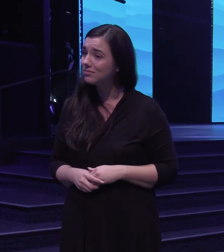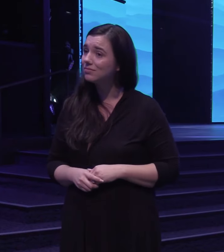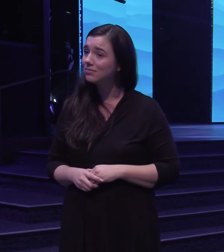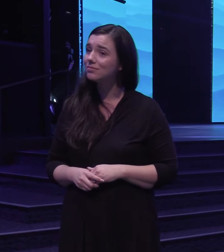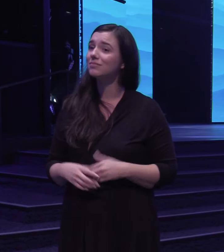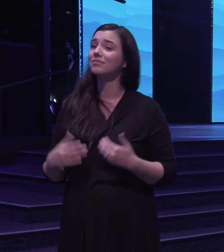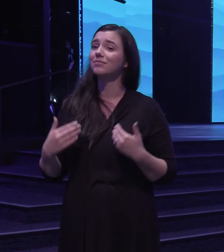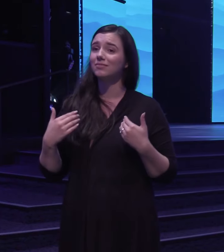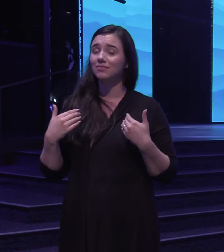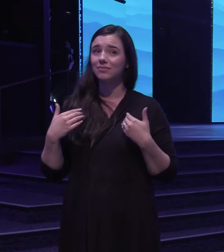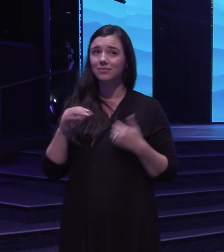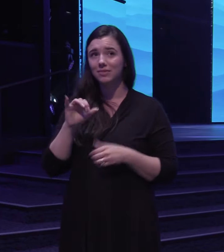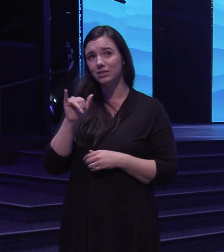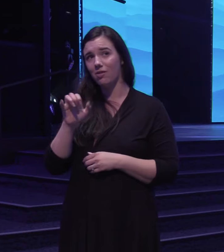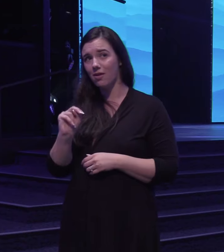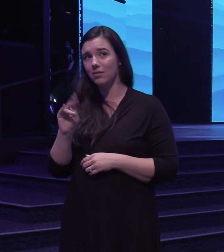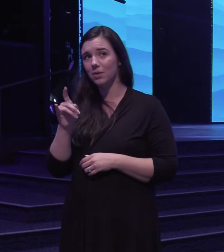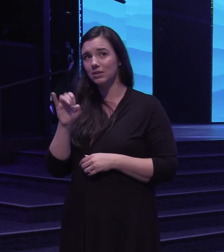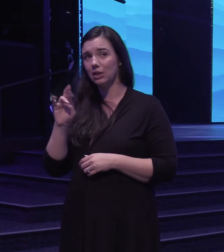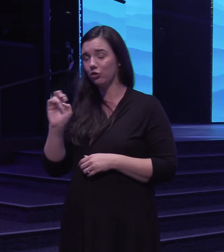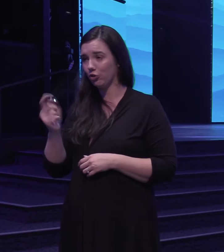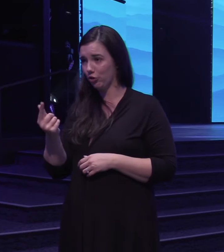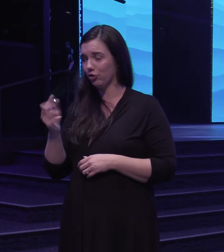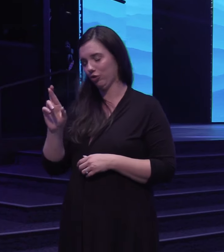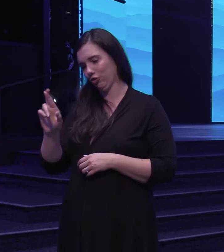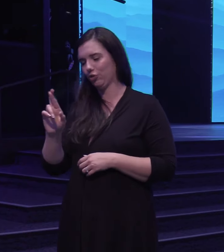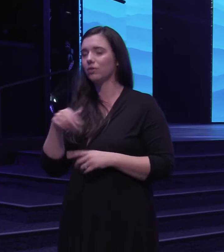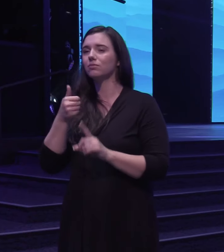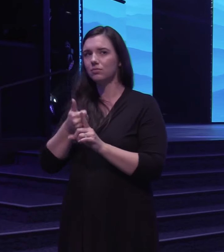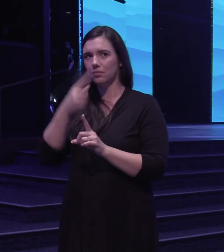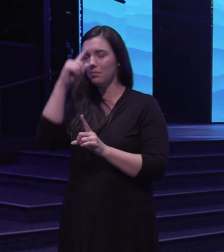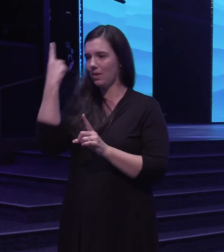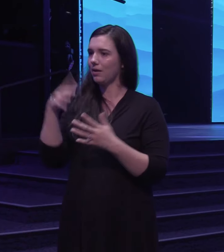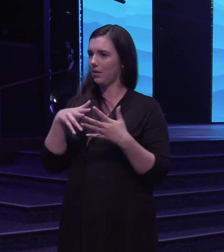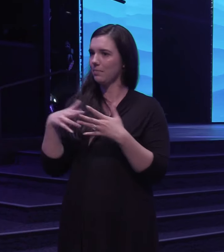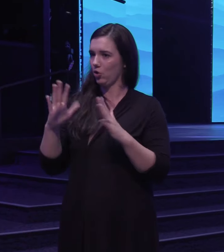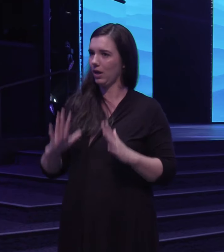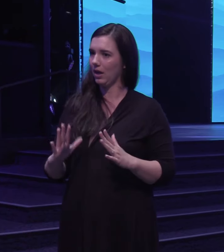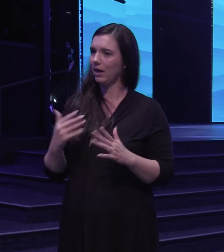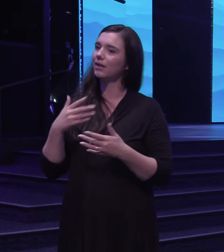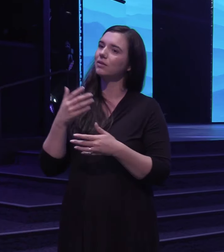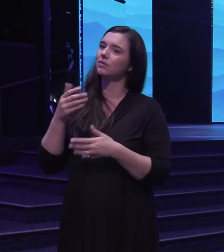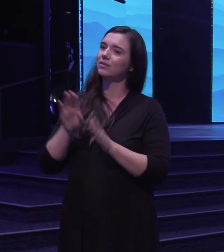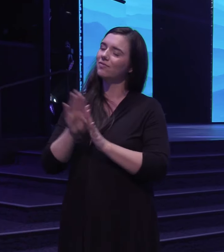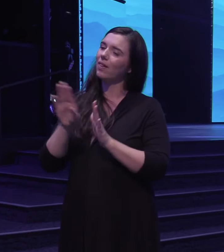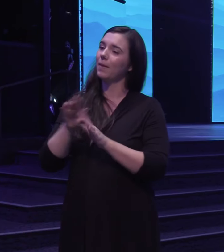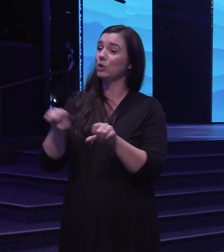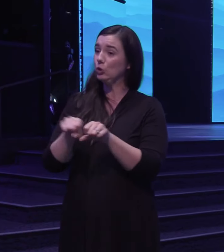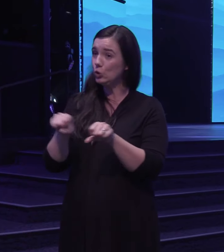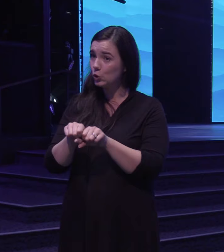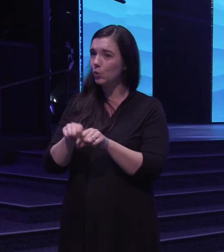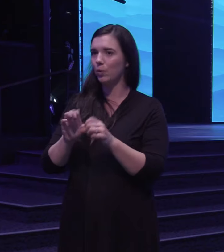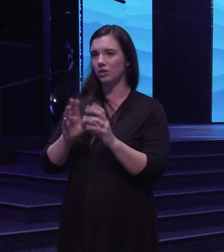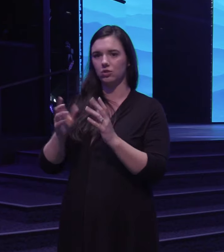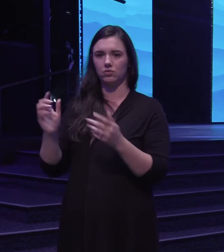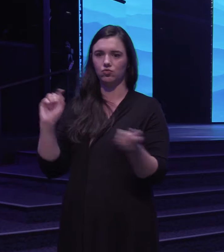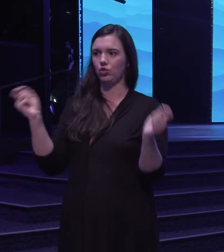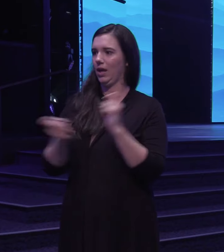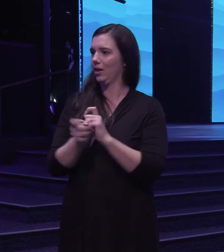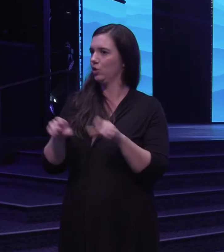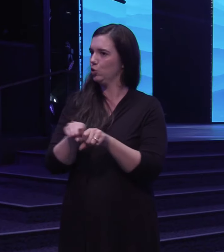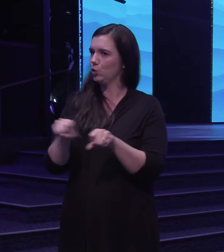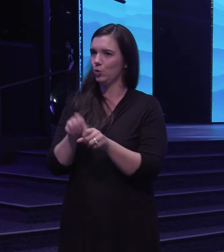Jan Motzliger, a Black American, developed an automatic shoe lasting machine which revolutionized the shoe industry throughout the